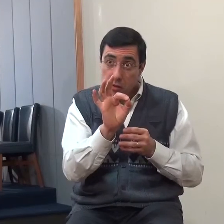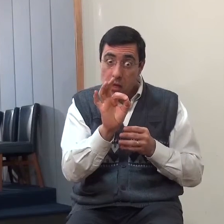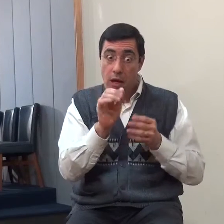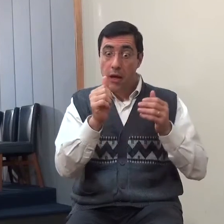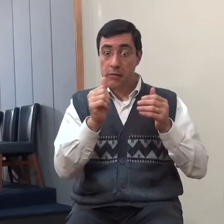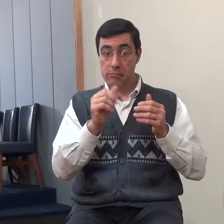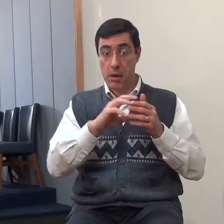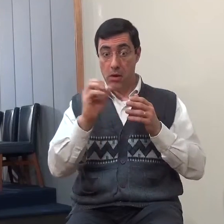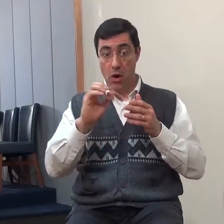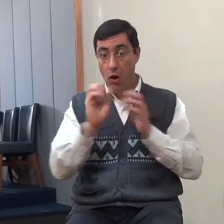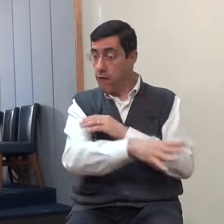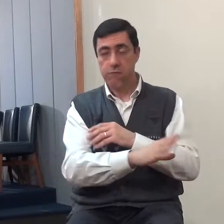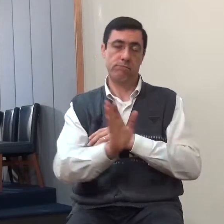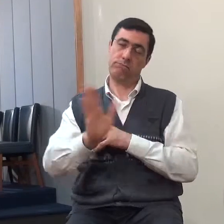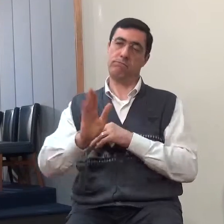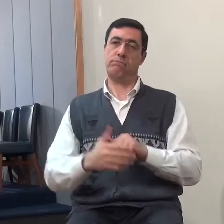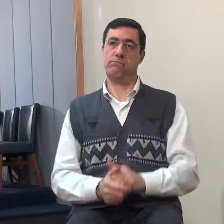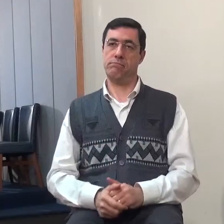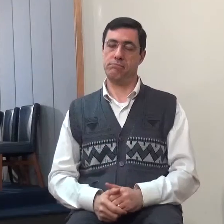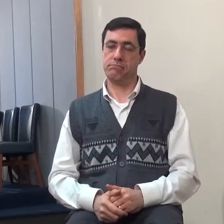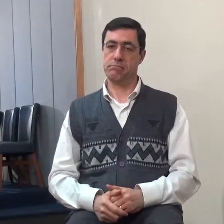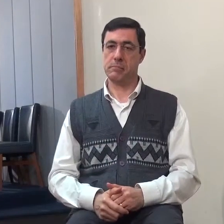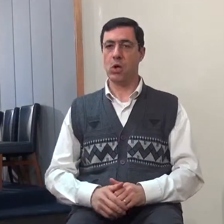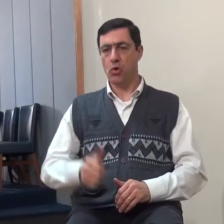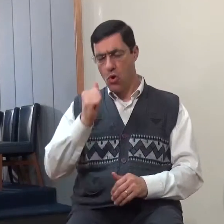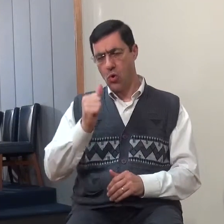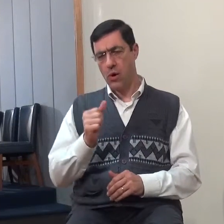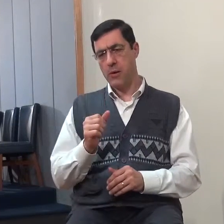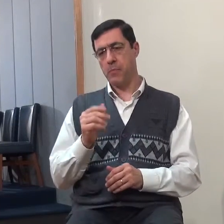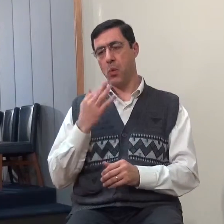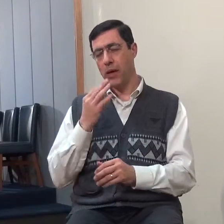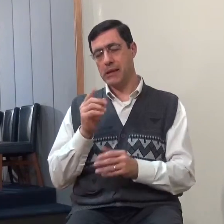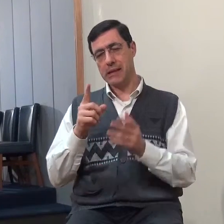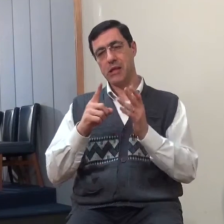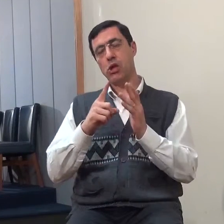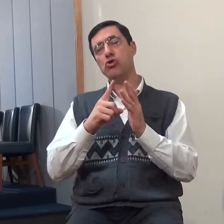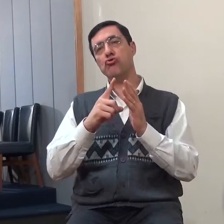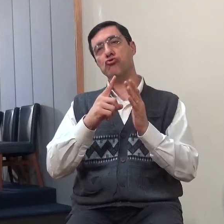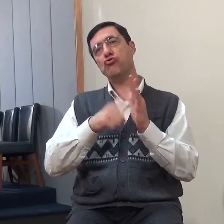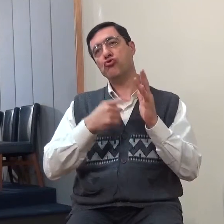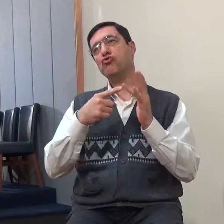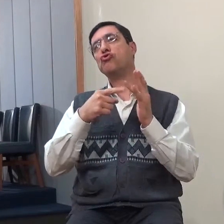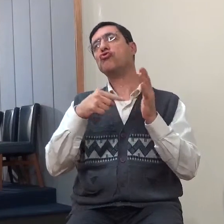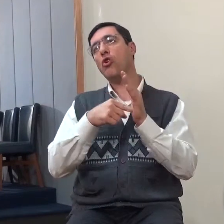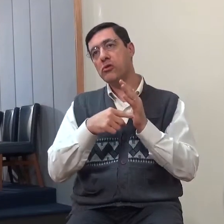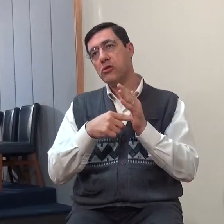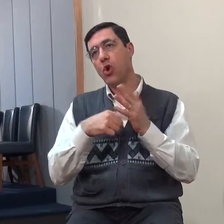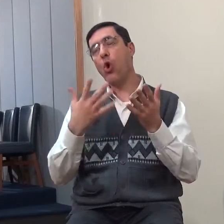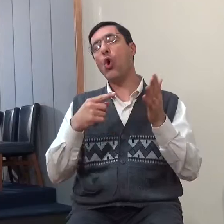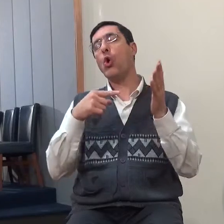Hebrew character, and a tittle being the smallest accent in the Hebrew